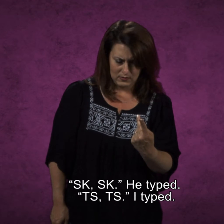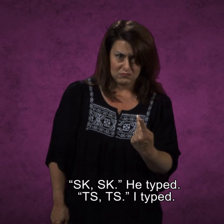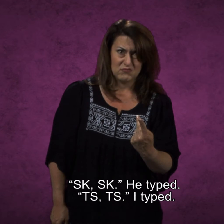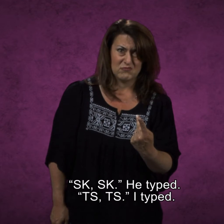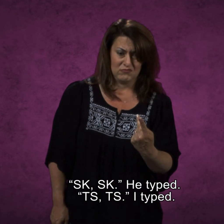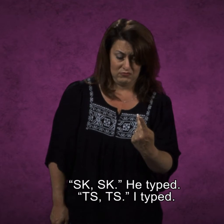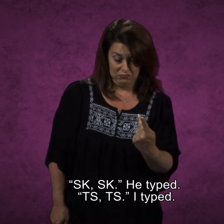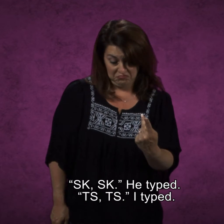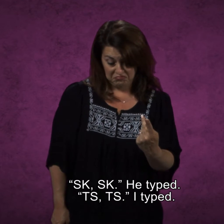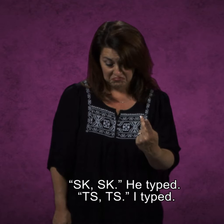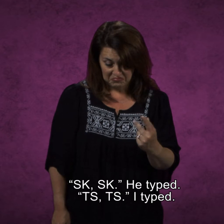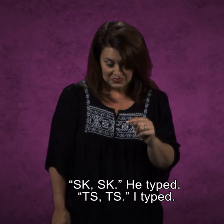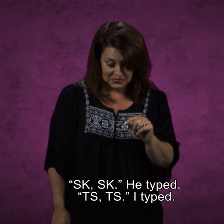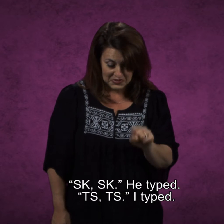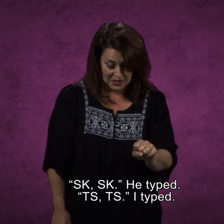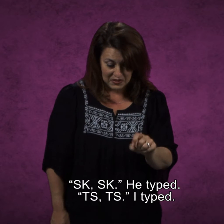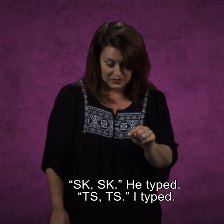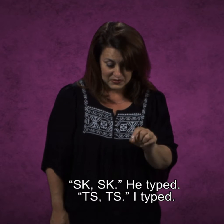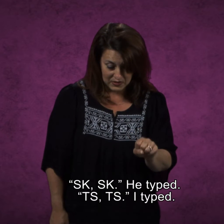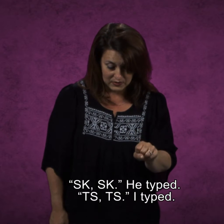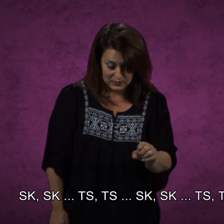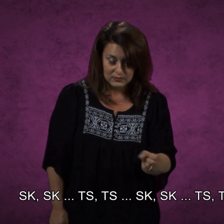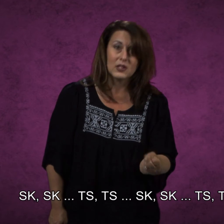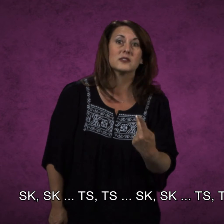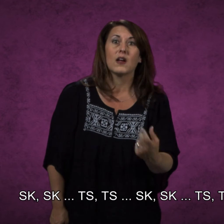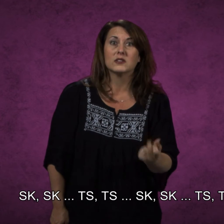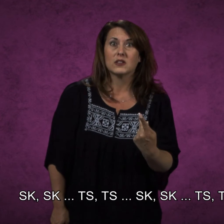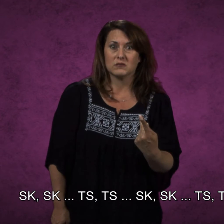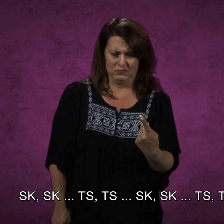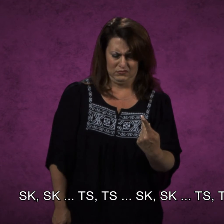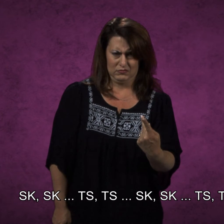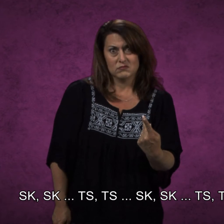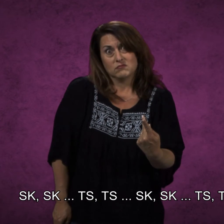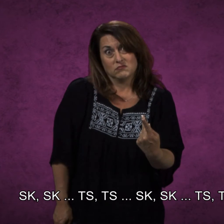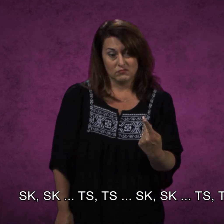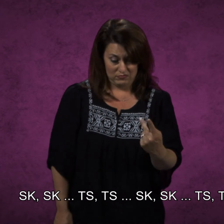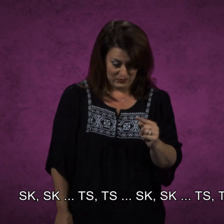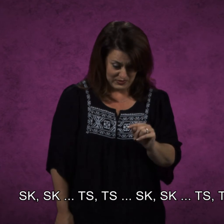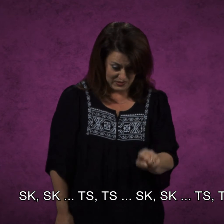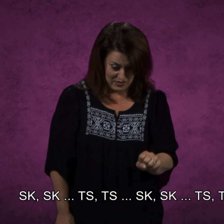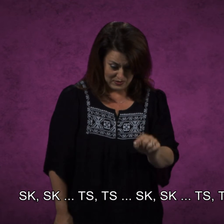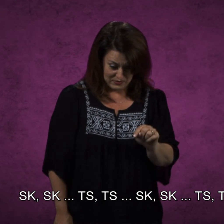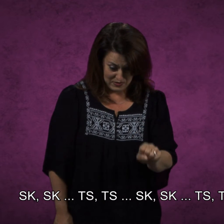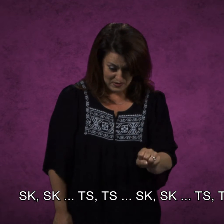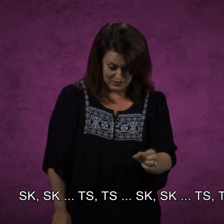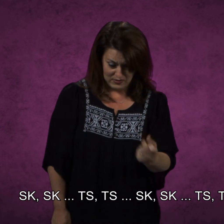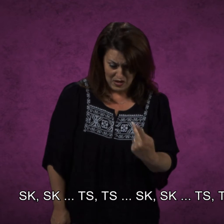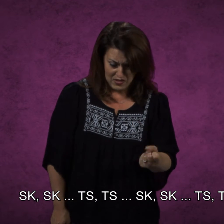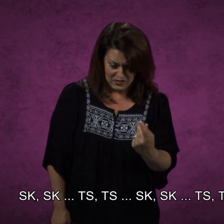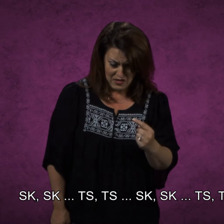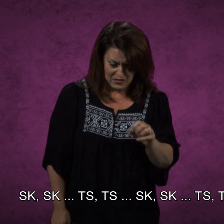SK, he typed. TS, TS, I typed. SK, TS, TS, SK, TS,